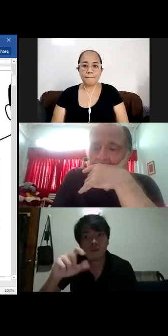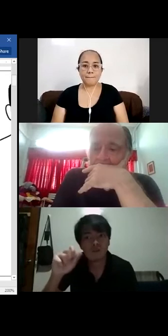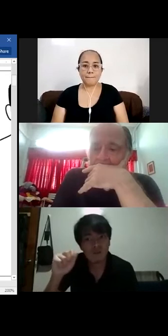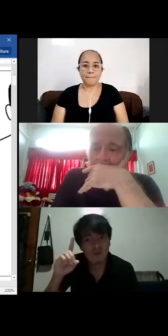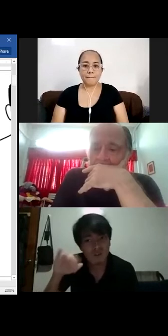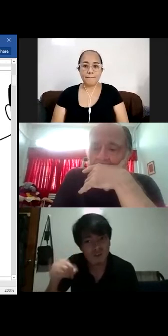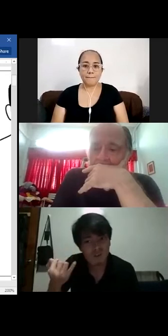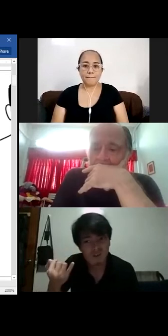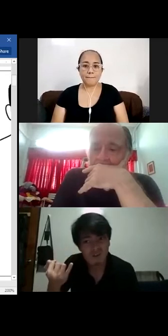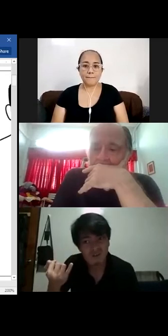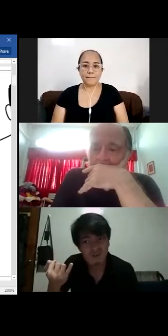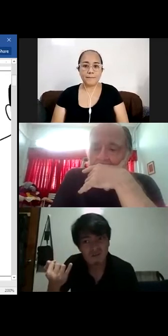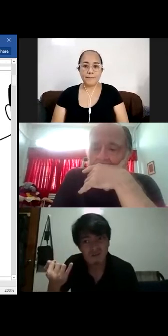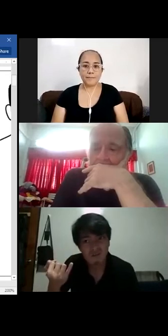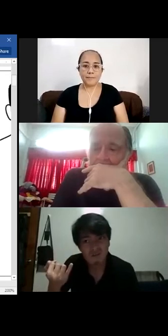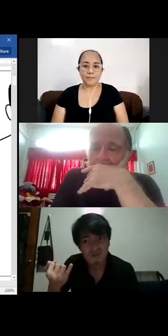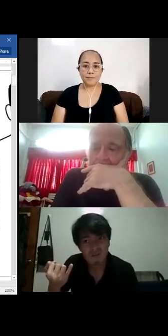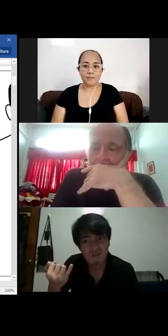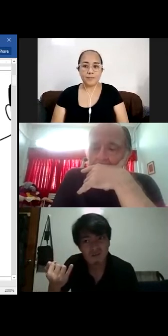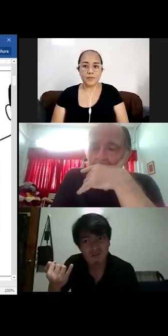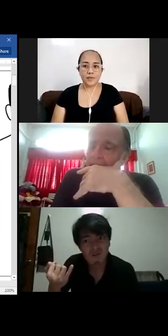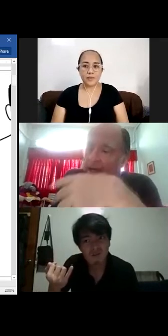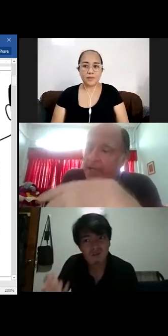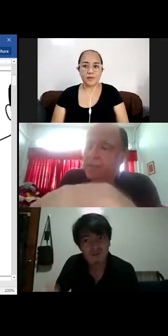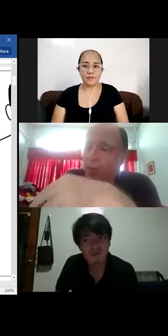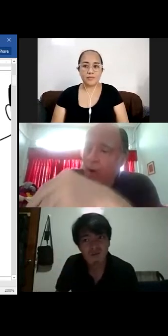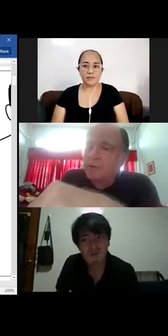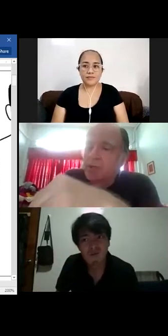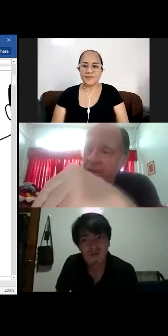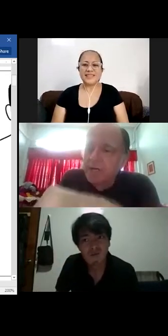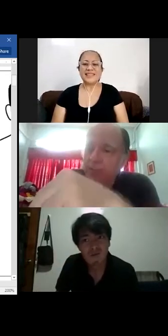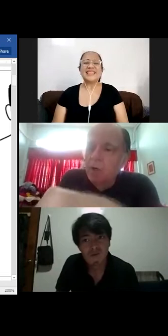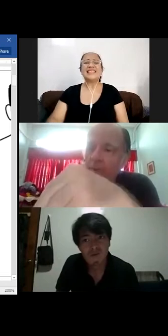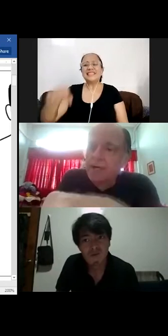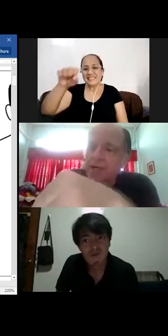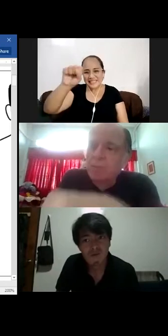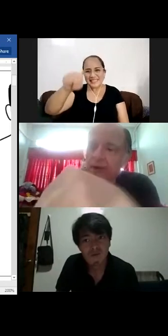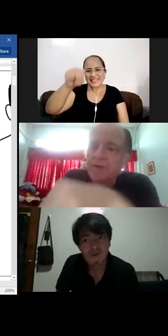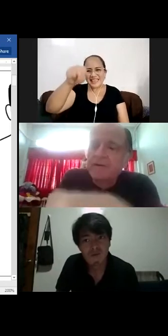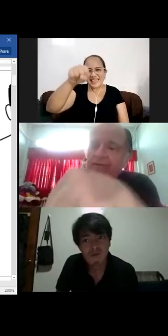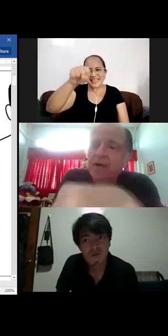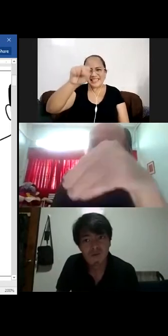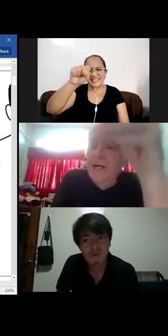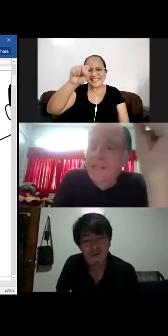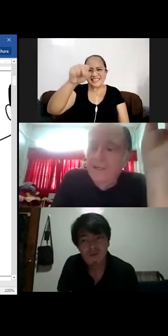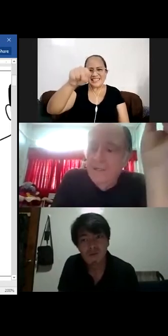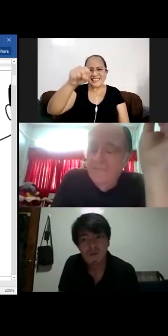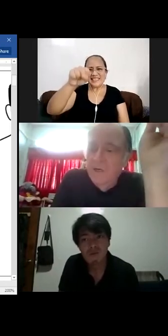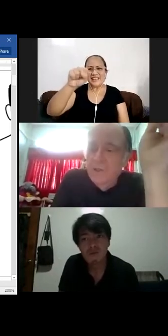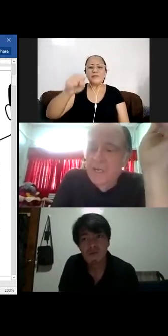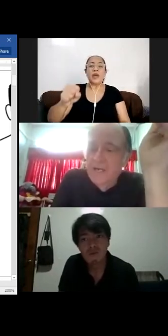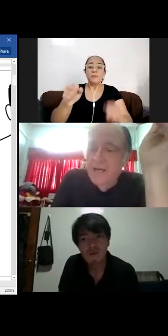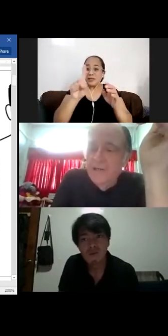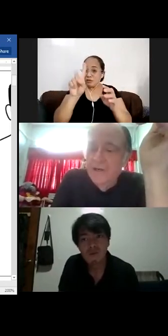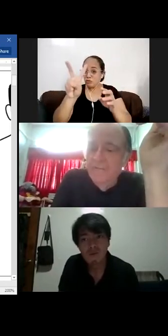So book is a noun. Thick is an adjective. Yes, but what Am I does correct? thick book, what does book thick function as? Does it